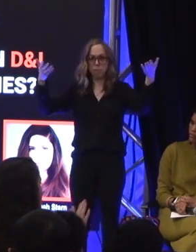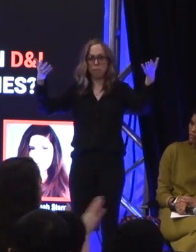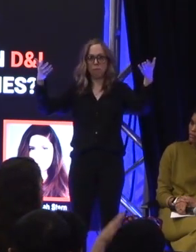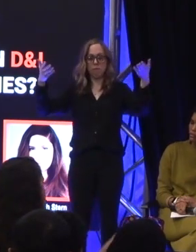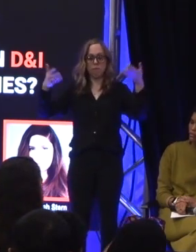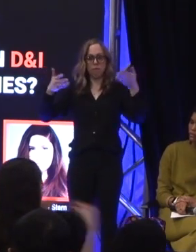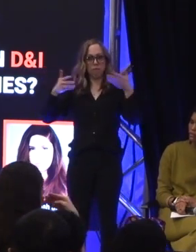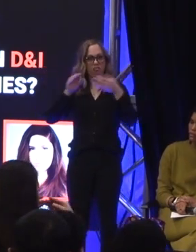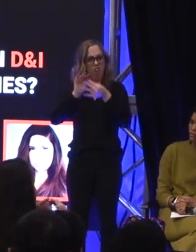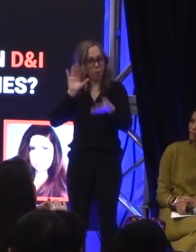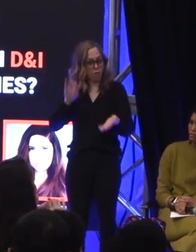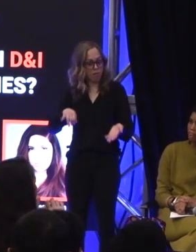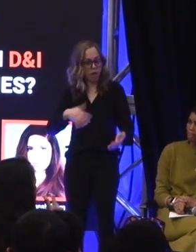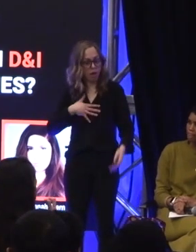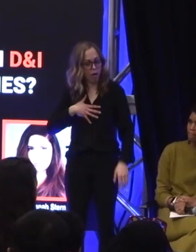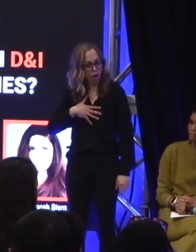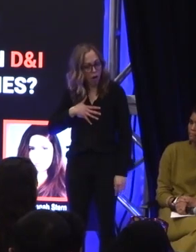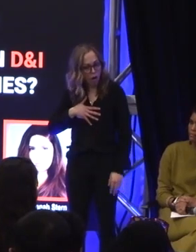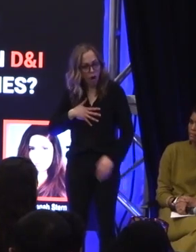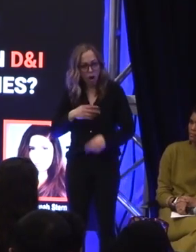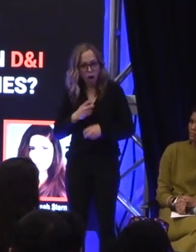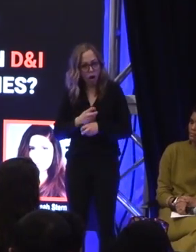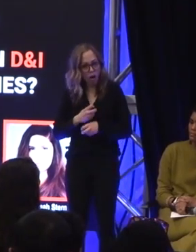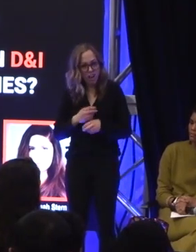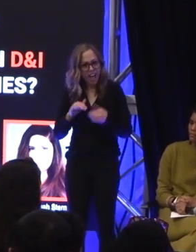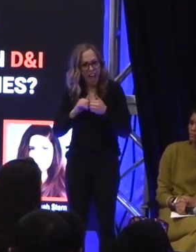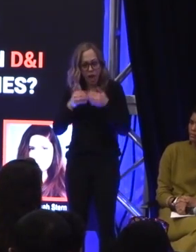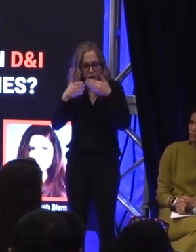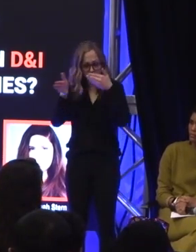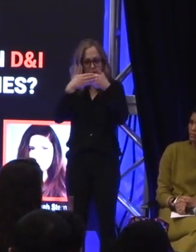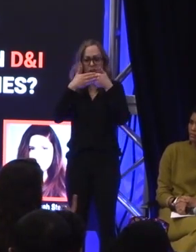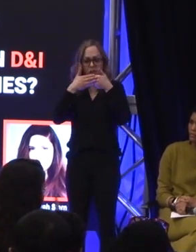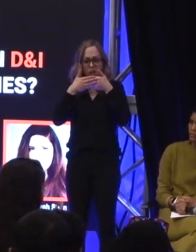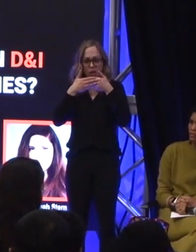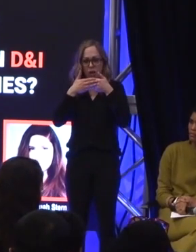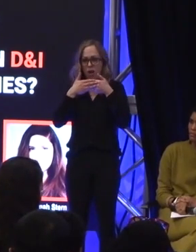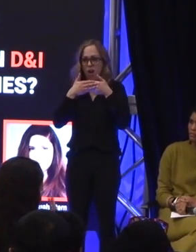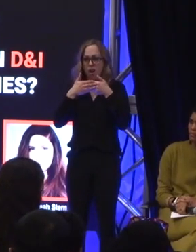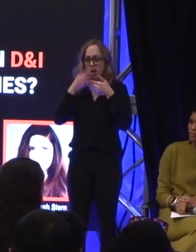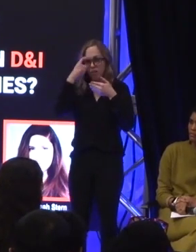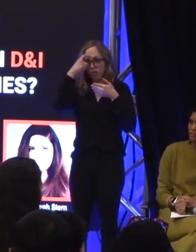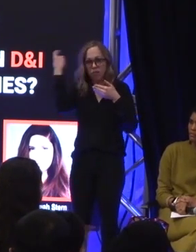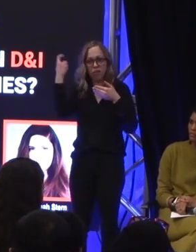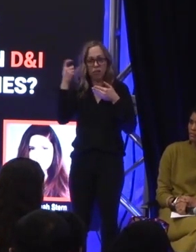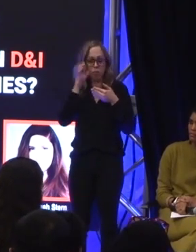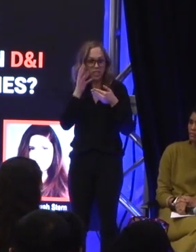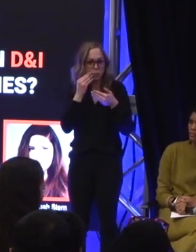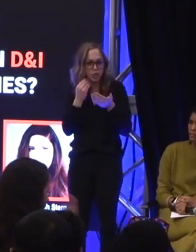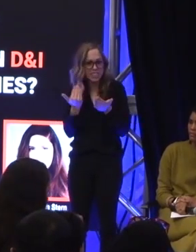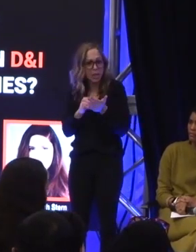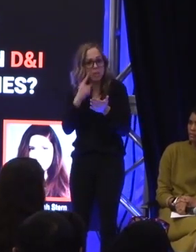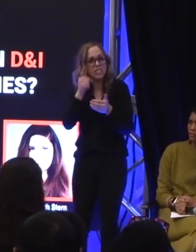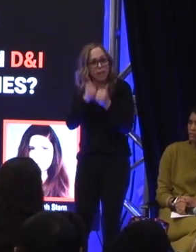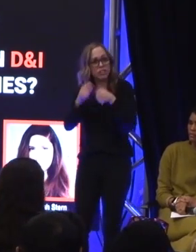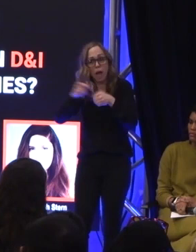go. It's hard to forget. Because every time you experience it again, you just remember what happened